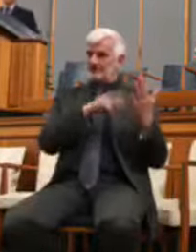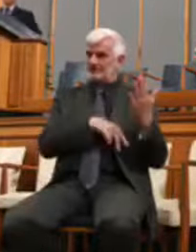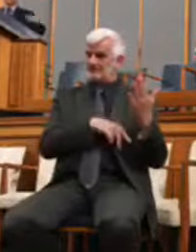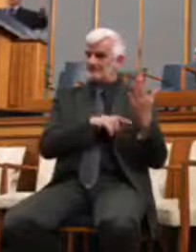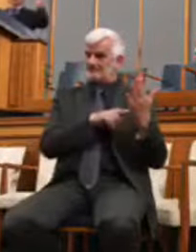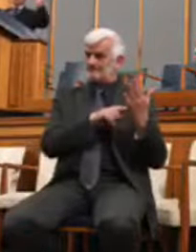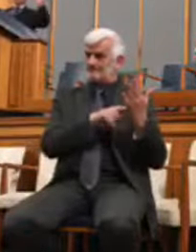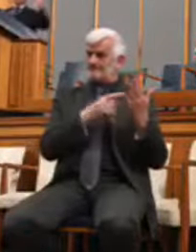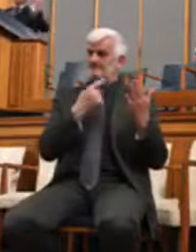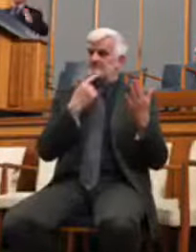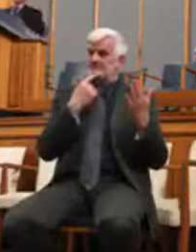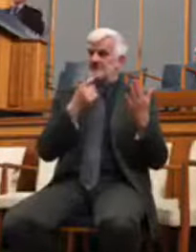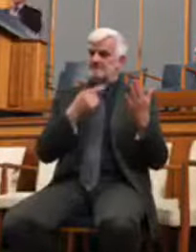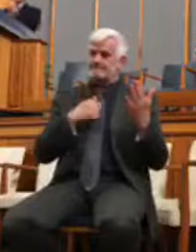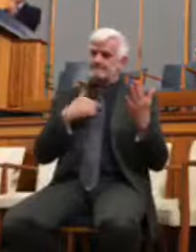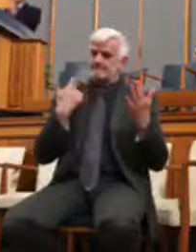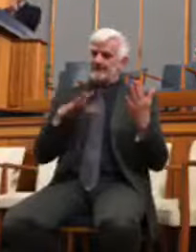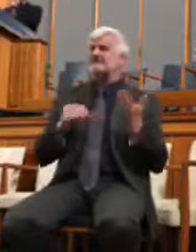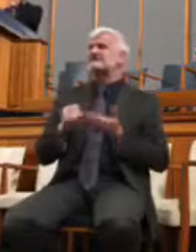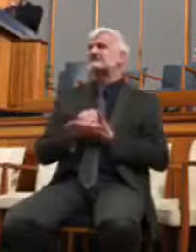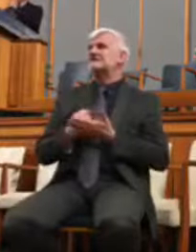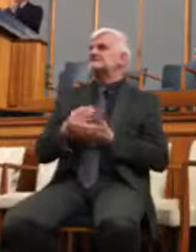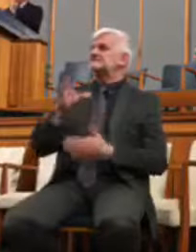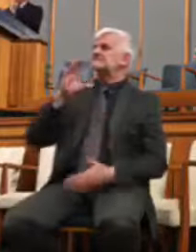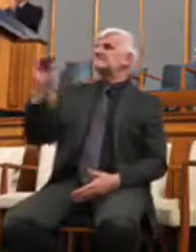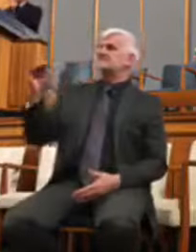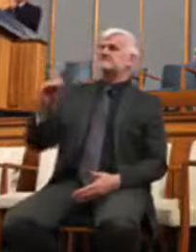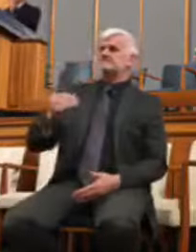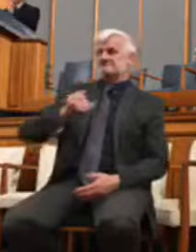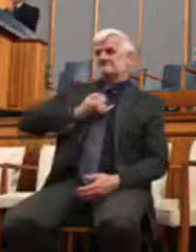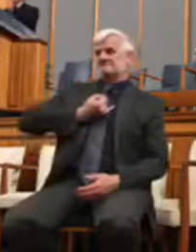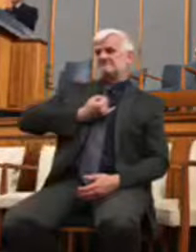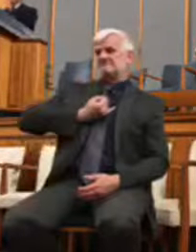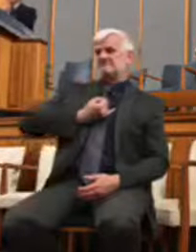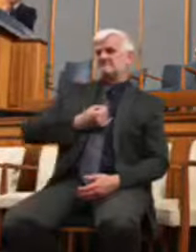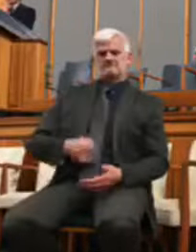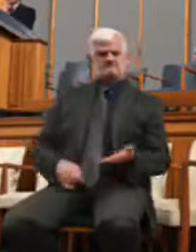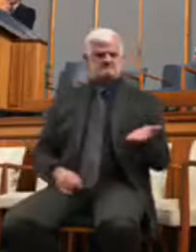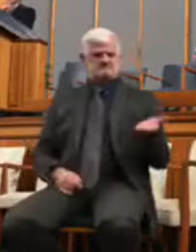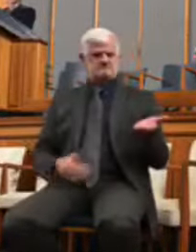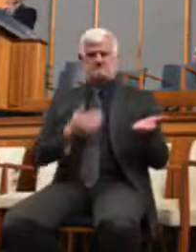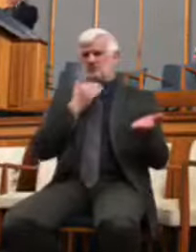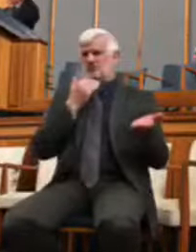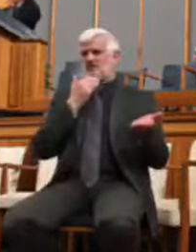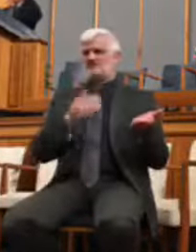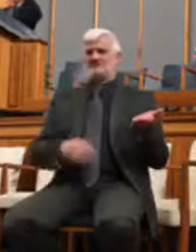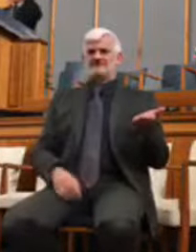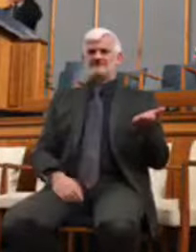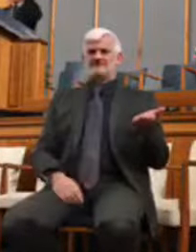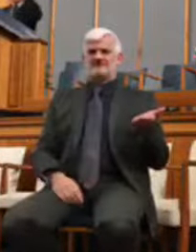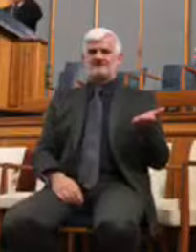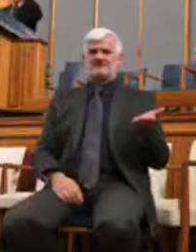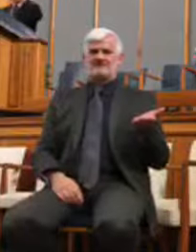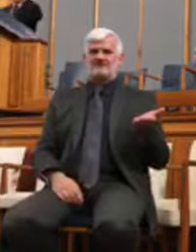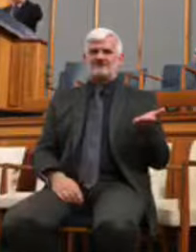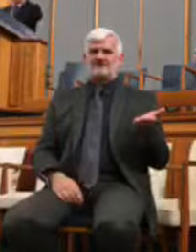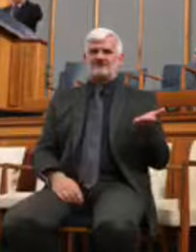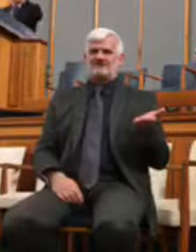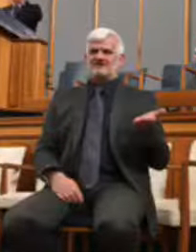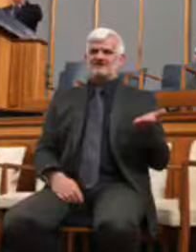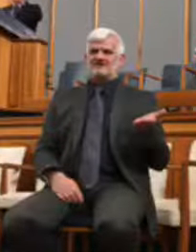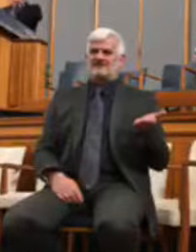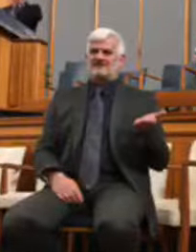even said, I have sinned. But you see, remorse takes into account just the